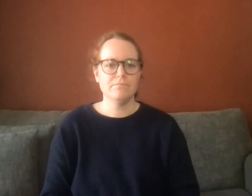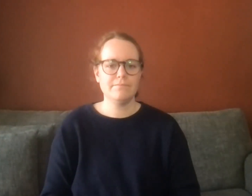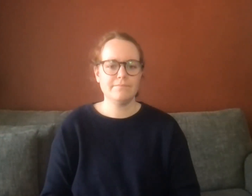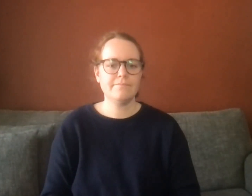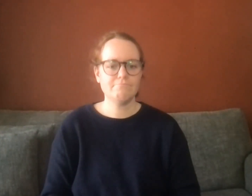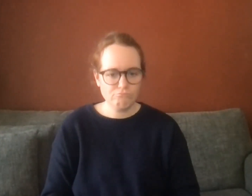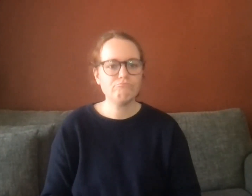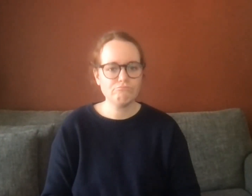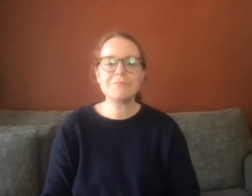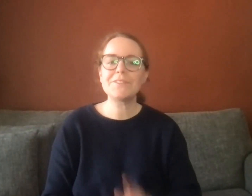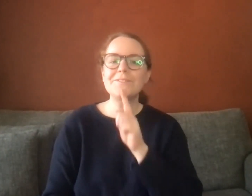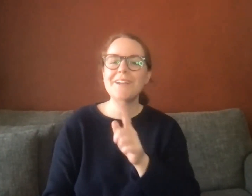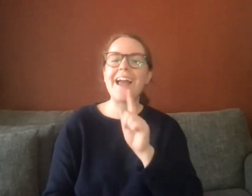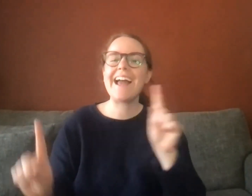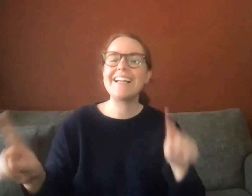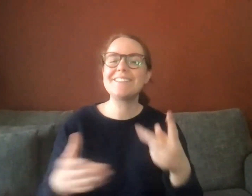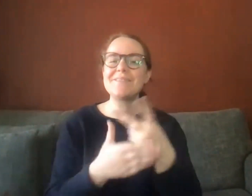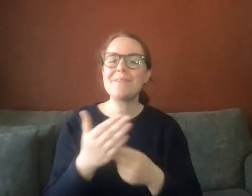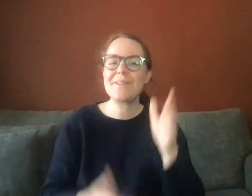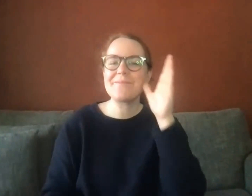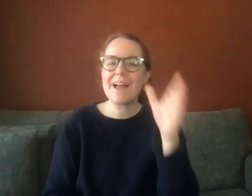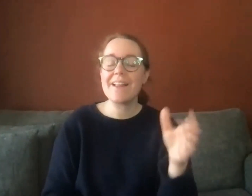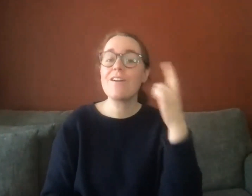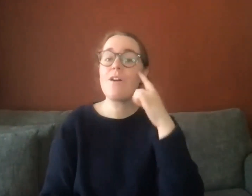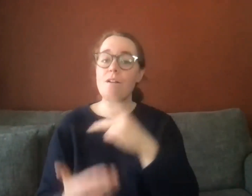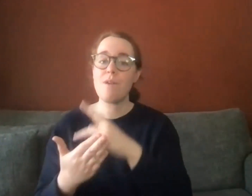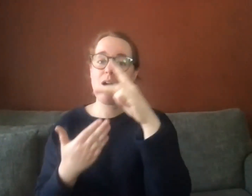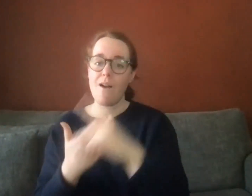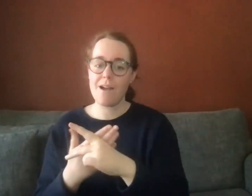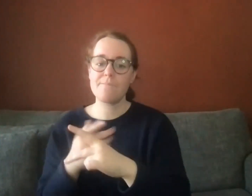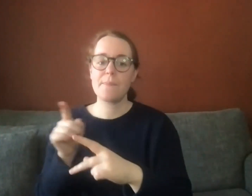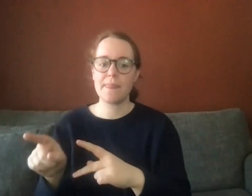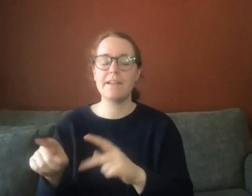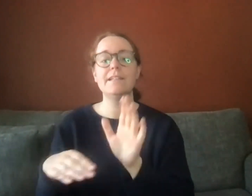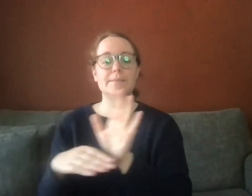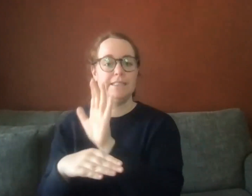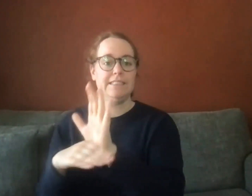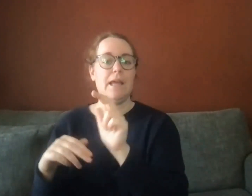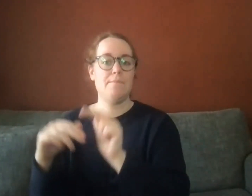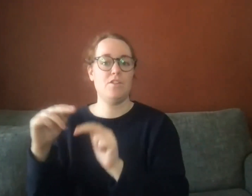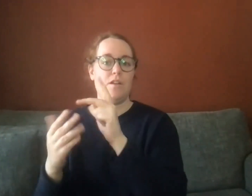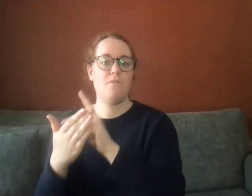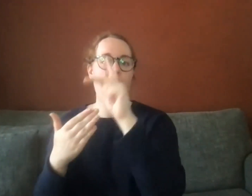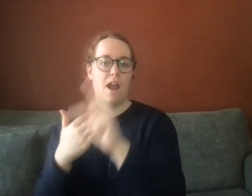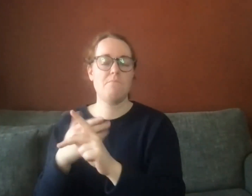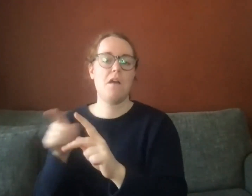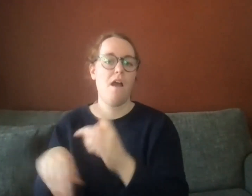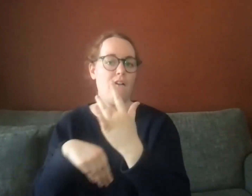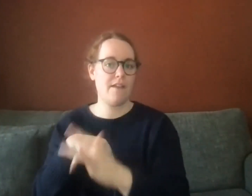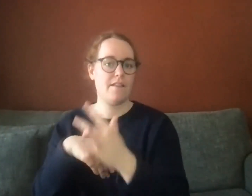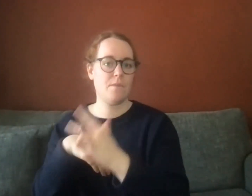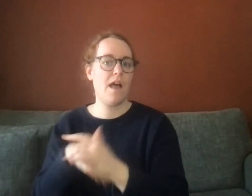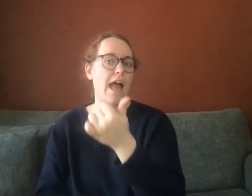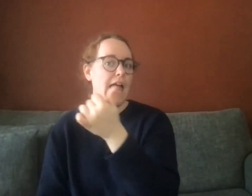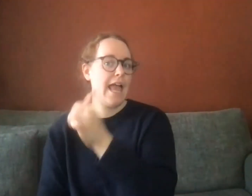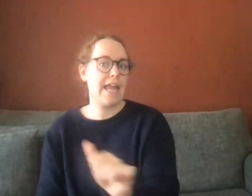So we can answer both. So for the program, the Business Builder program is open and available to anyone, like